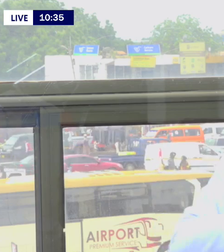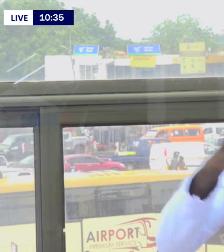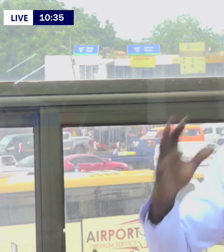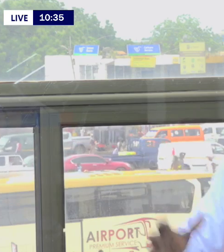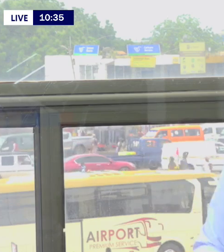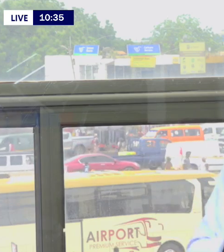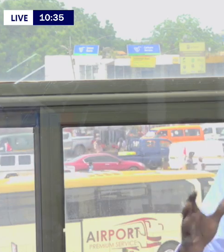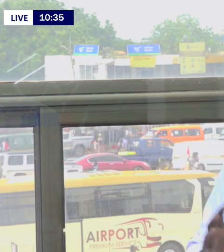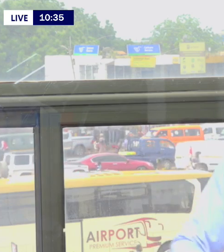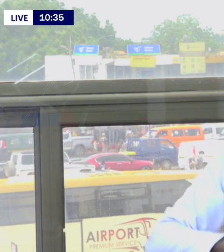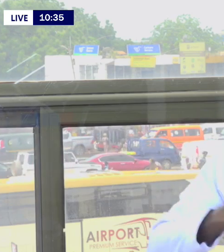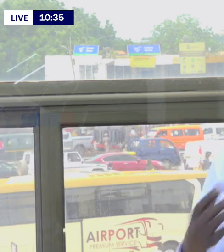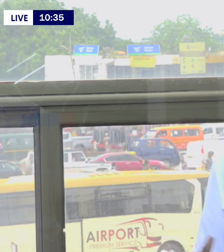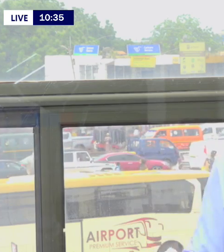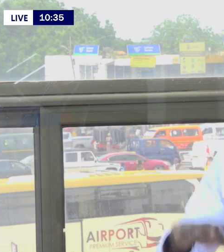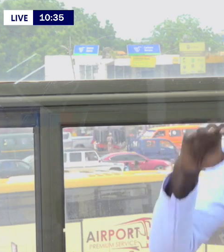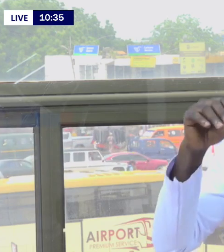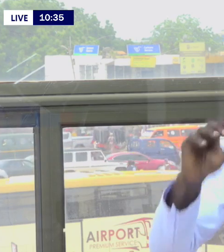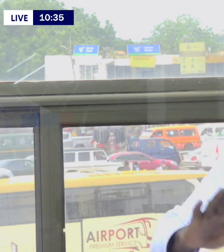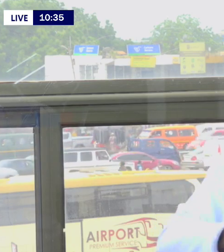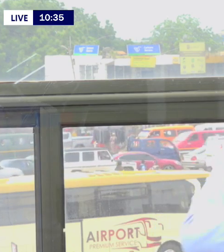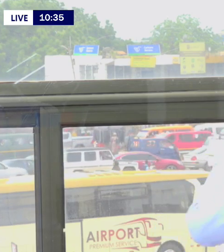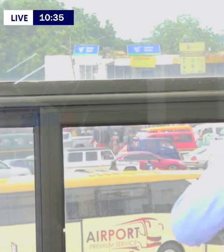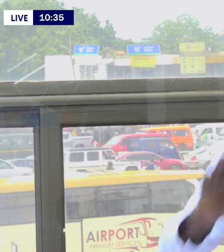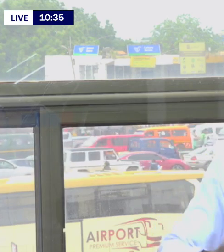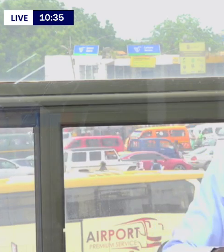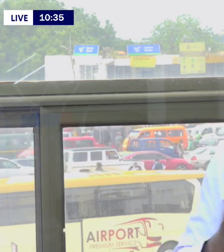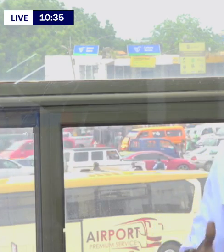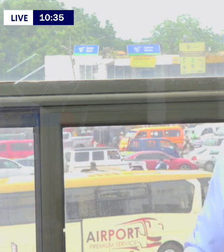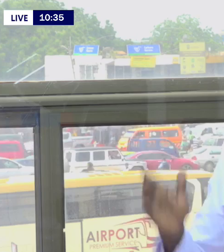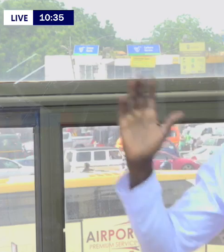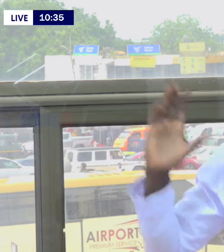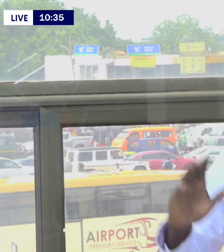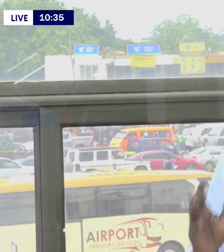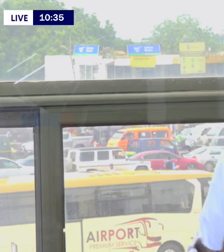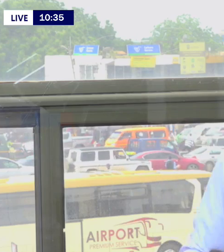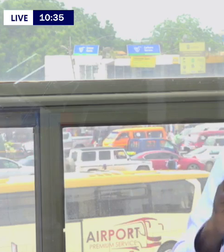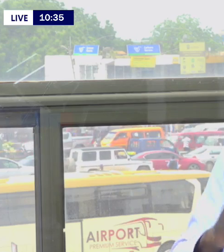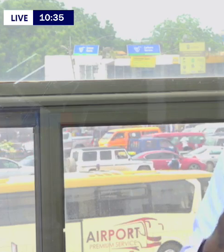niamma esese ye di ye nyina abegu akwan ndc fo aka ni nyina o mo hu se nye adwuma mo se